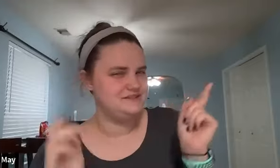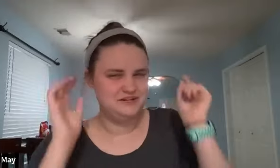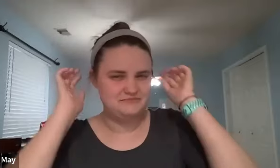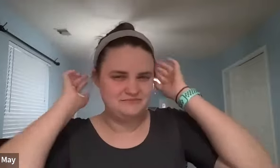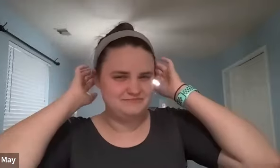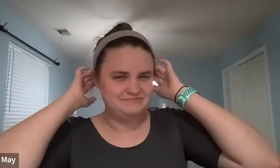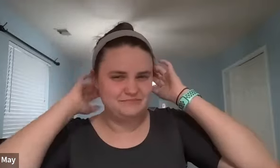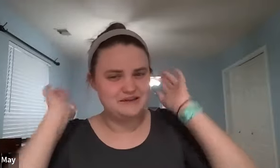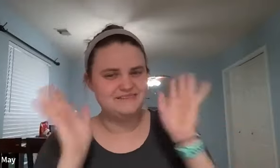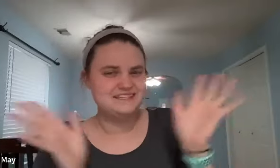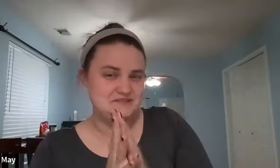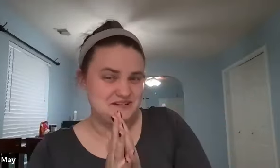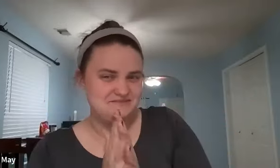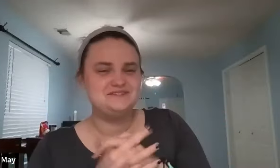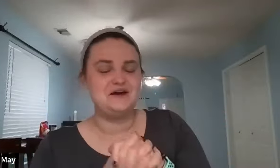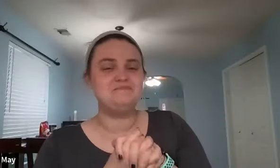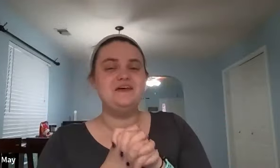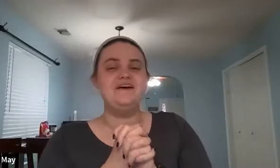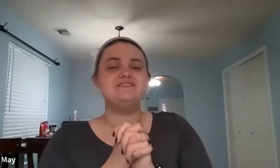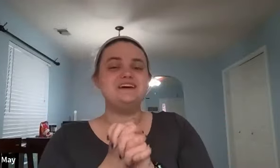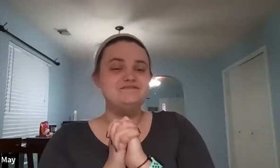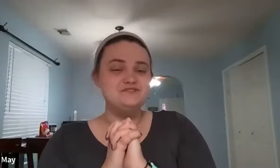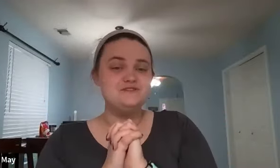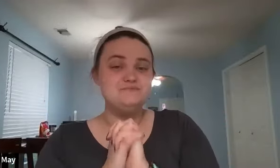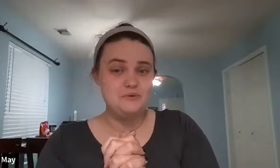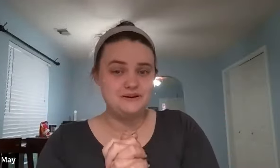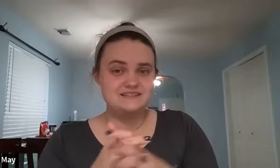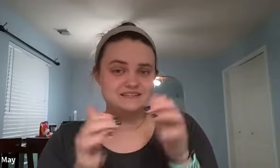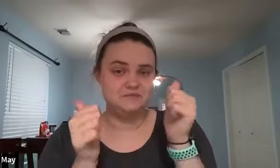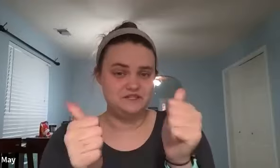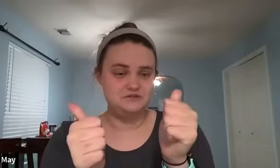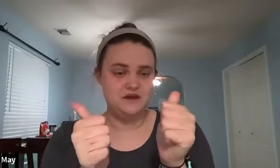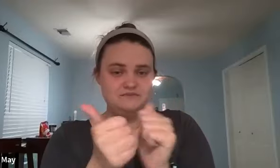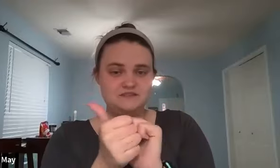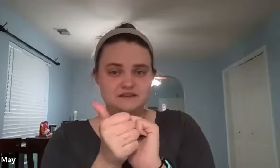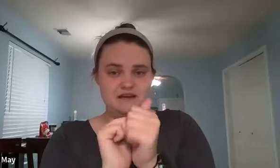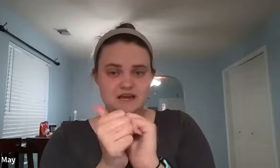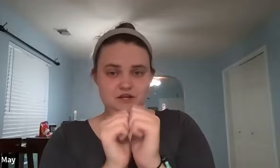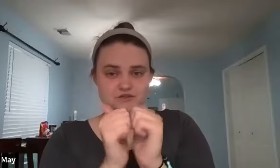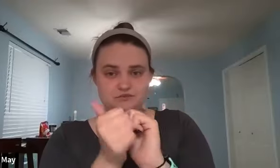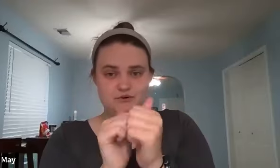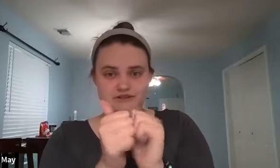you know, but it's close enough. So the sign for sports is going to be two thumbs, and you go sports.